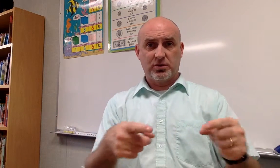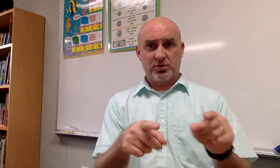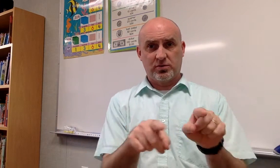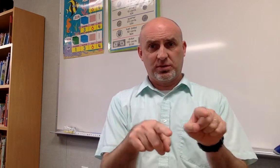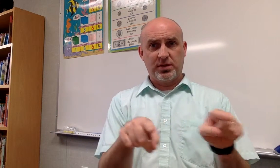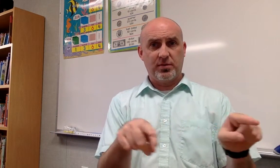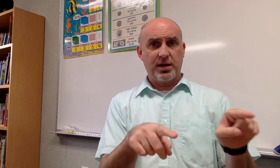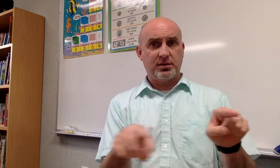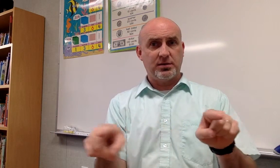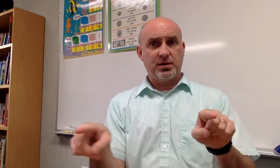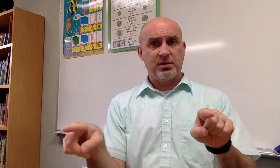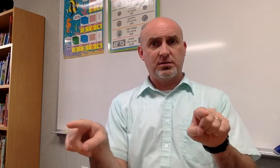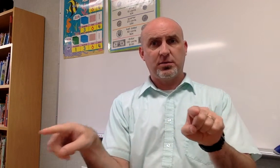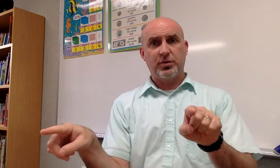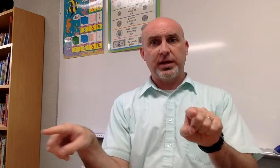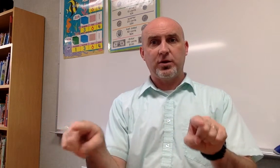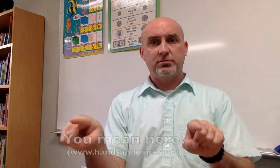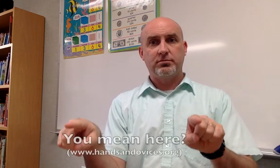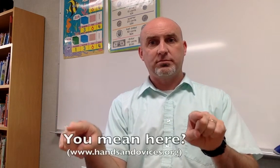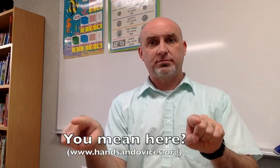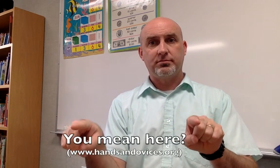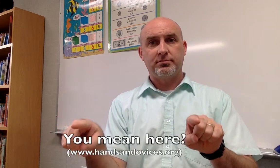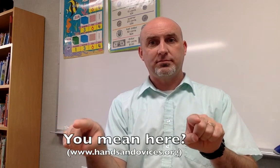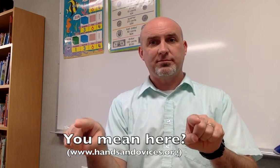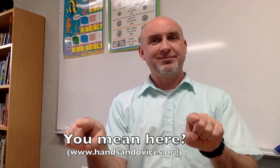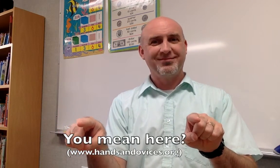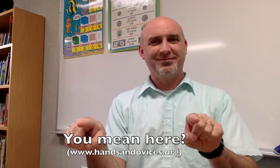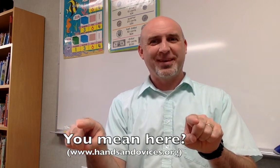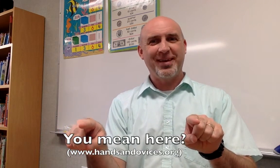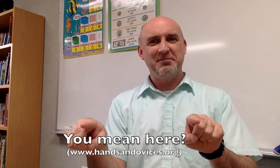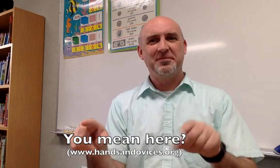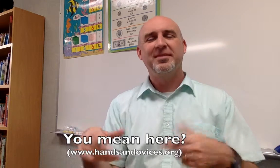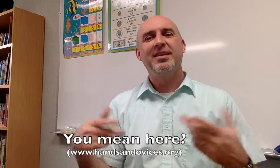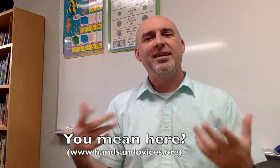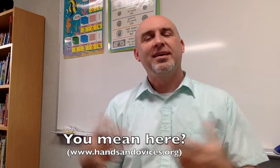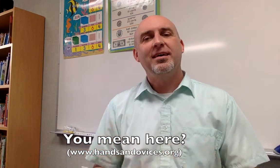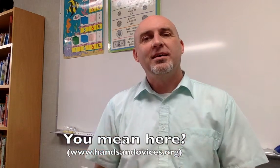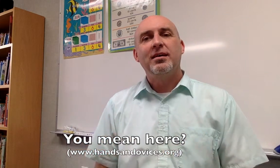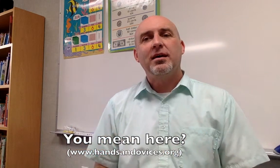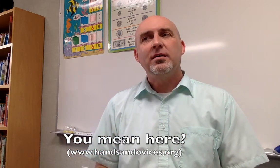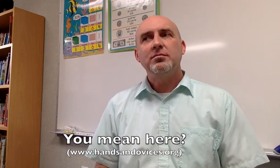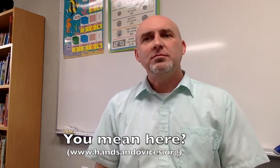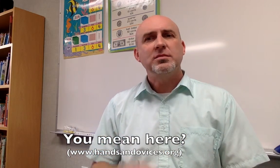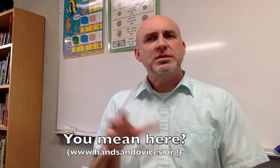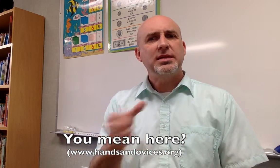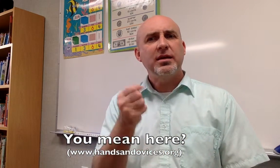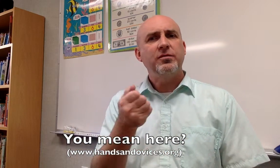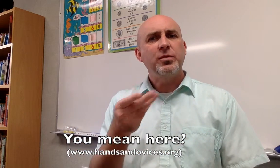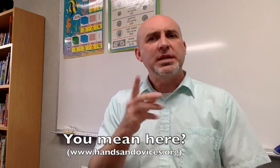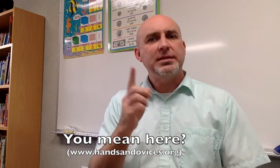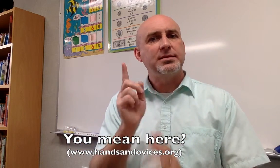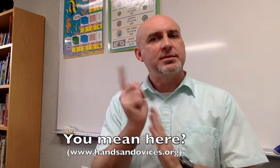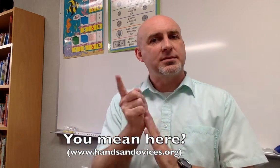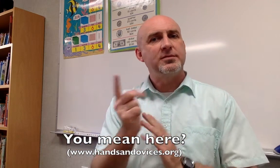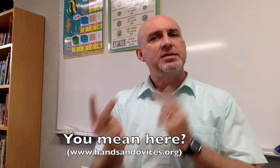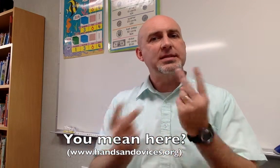we'll say right, it's going to be right here. Okay? Just take a few minutes to visit